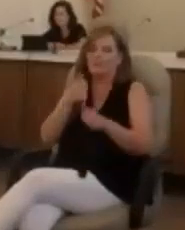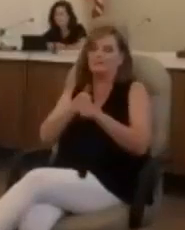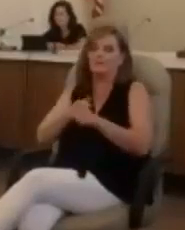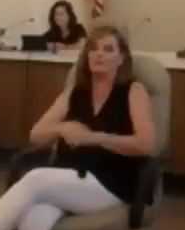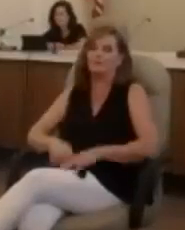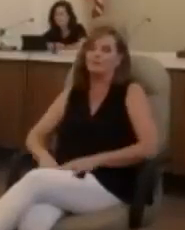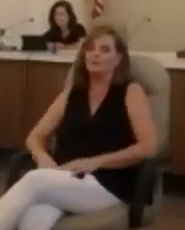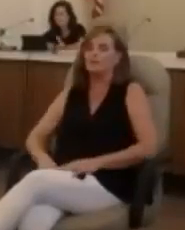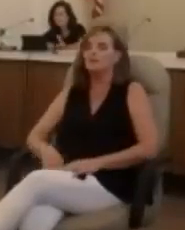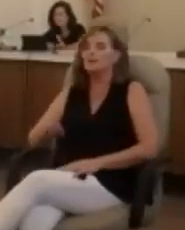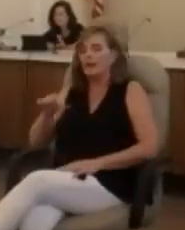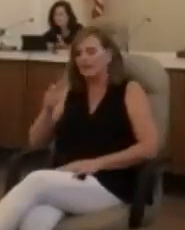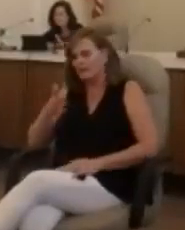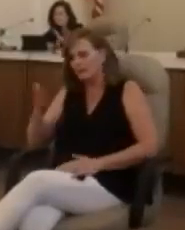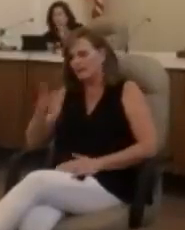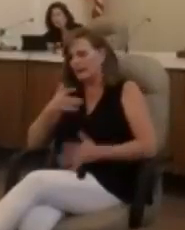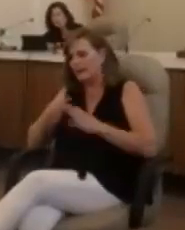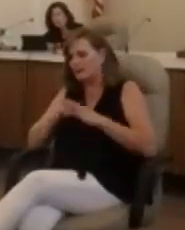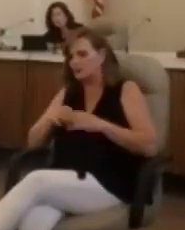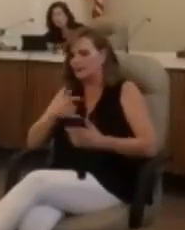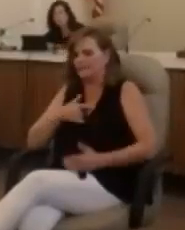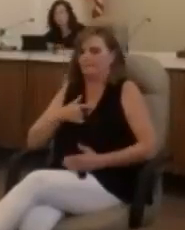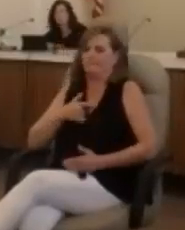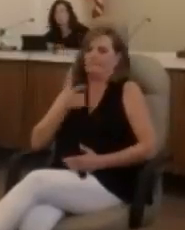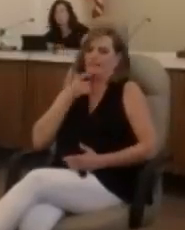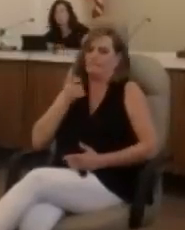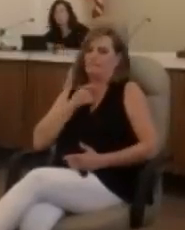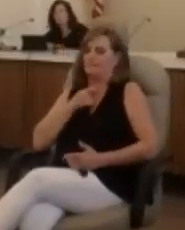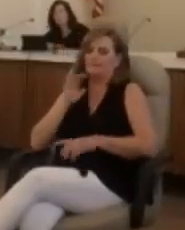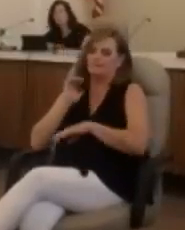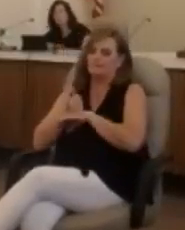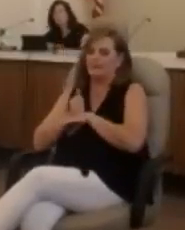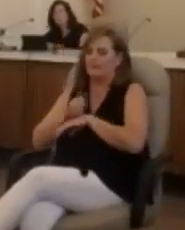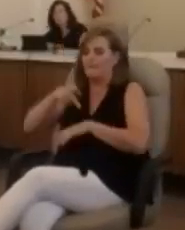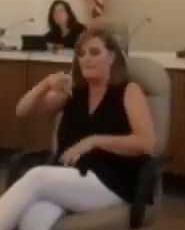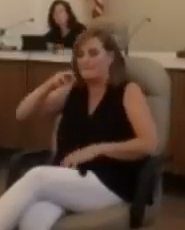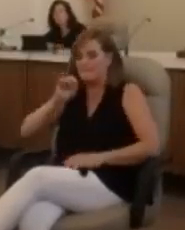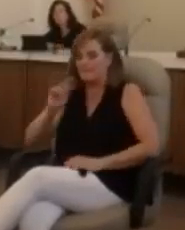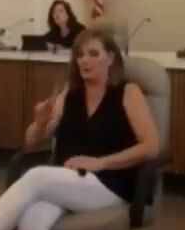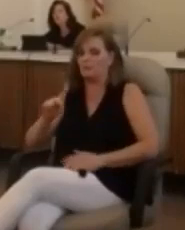just find it interesting to put a park in the middle of a community,